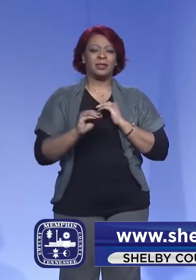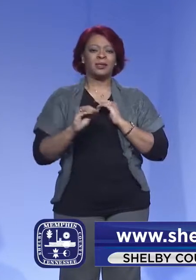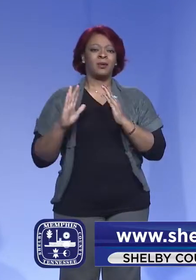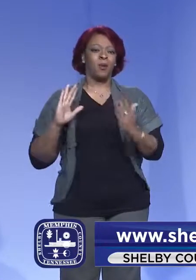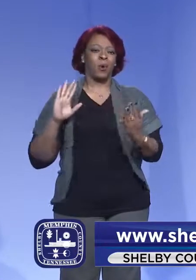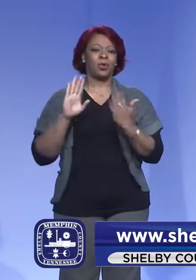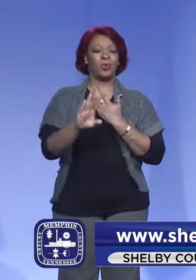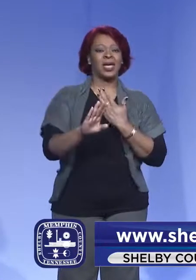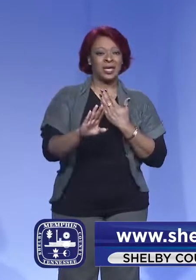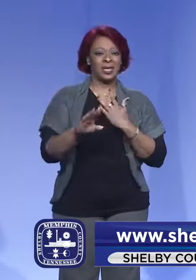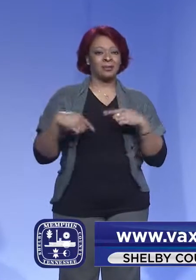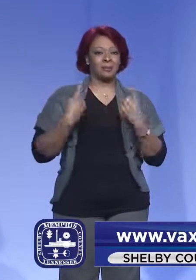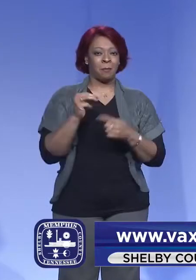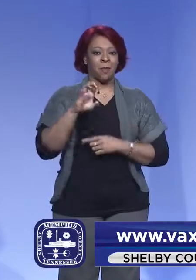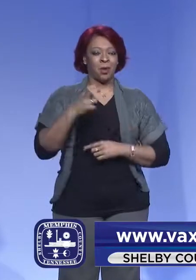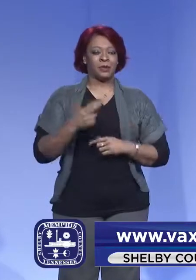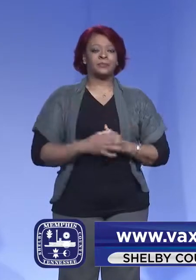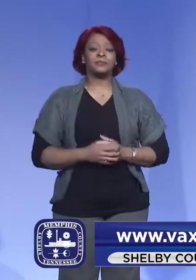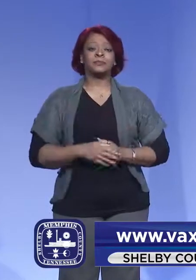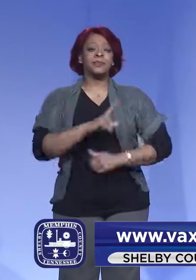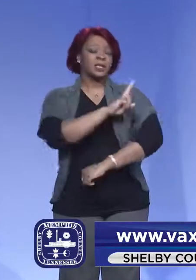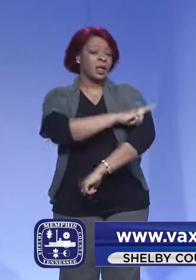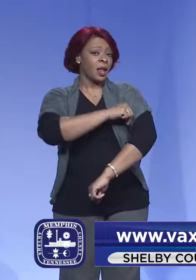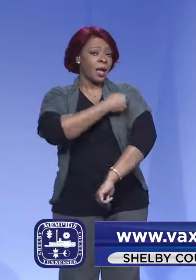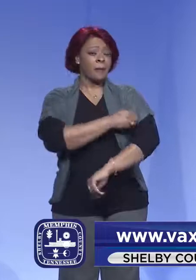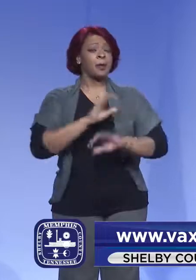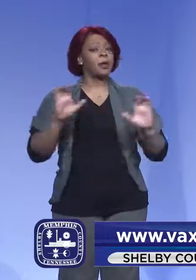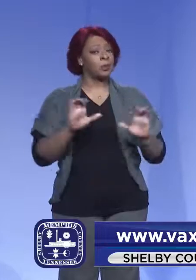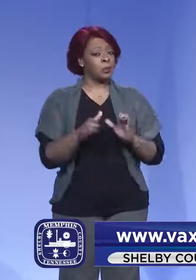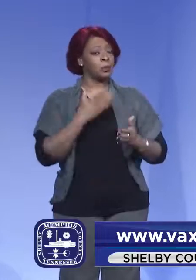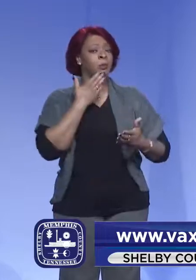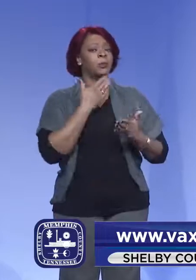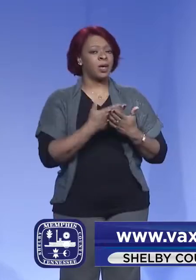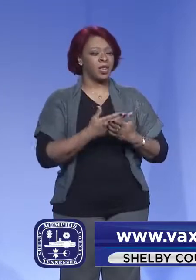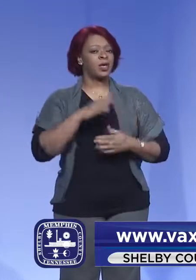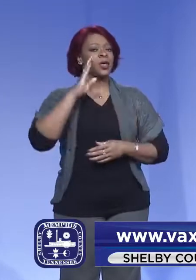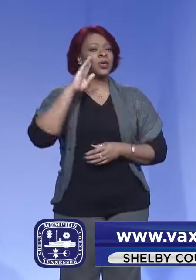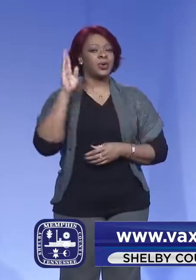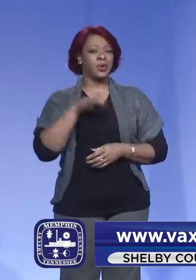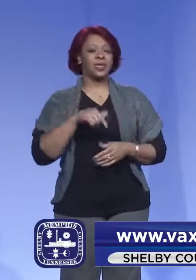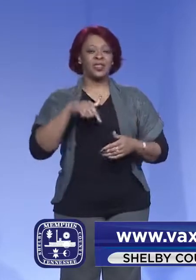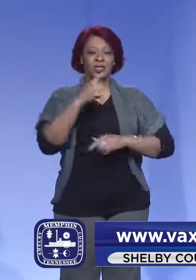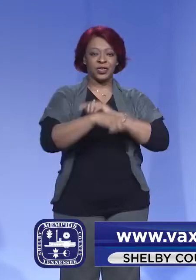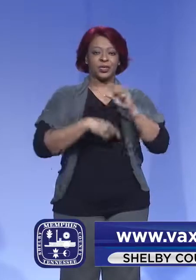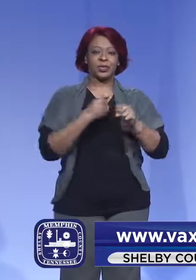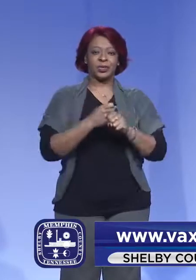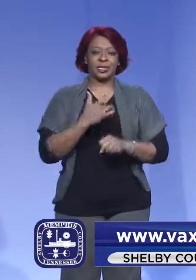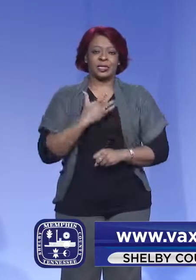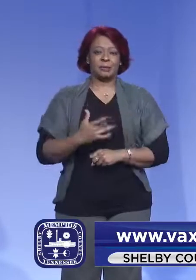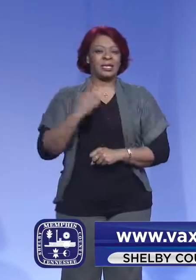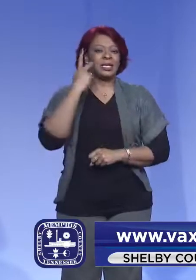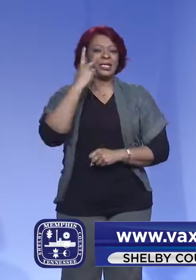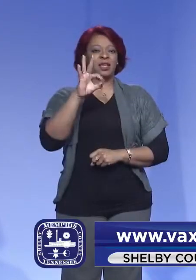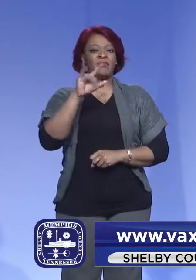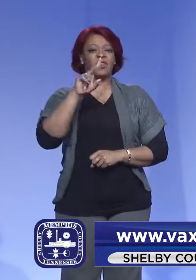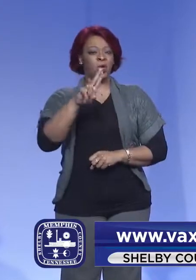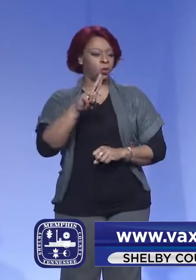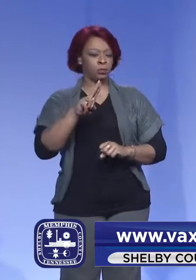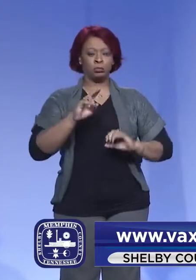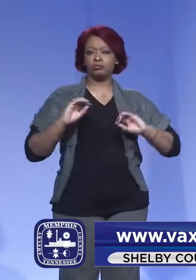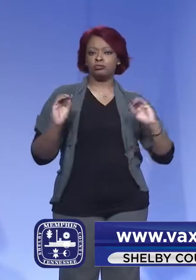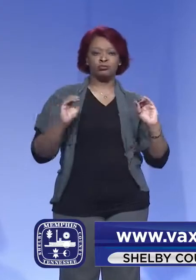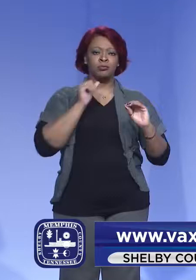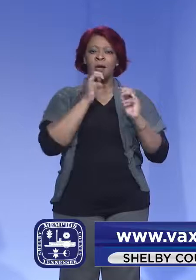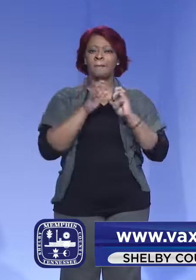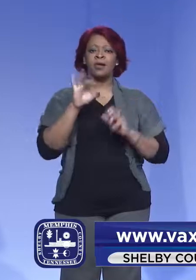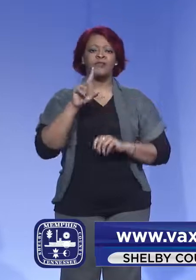the pandemic. Our hospitals are doing well. We do know this time of year that typically we would see flu, but we're not seeing much